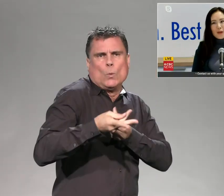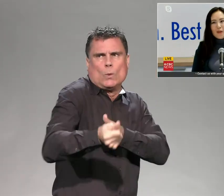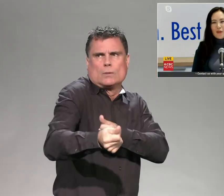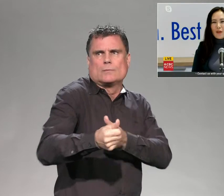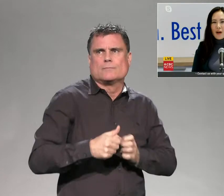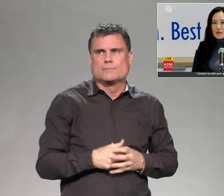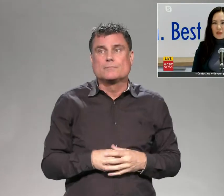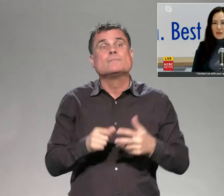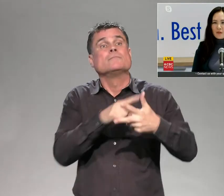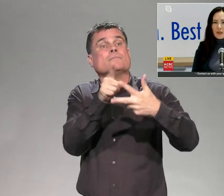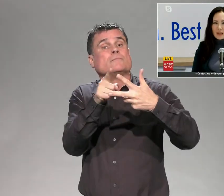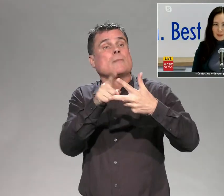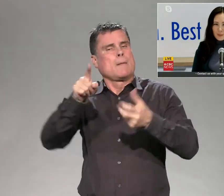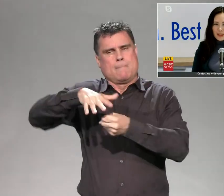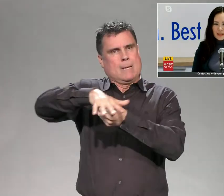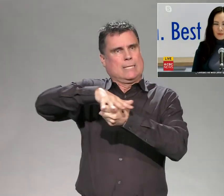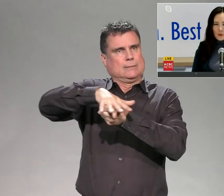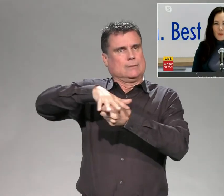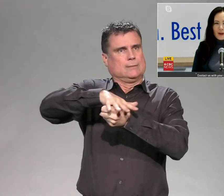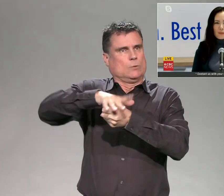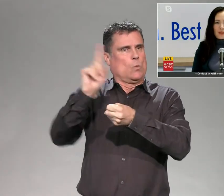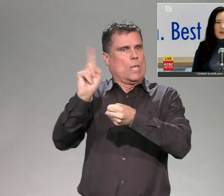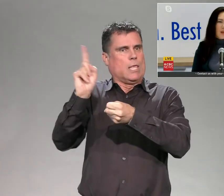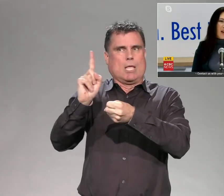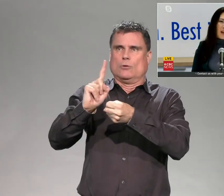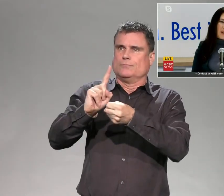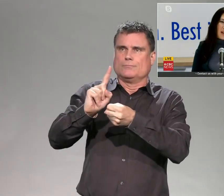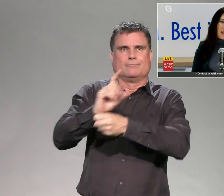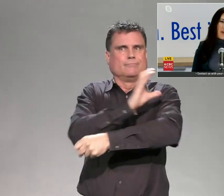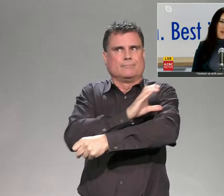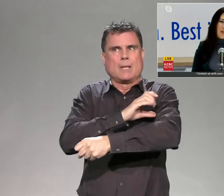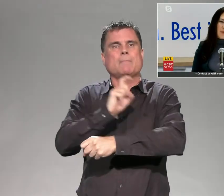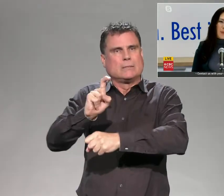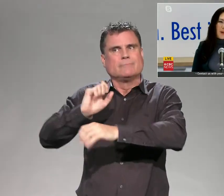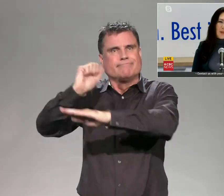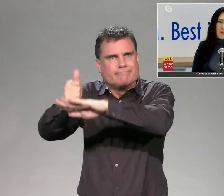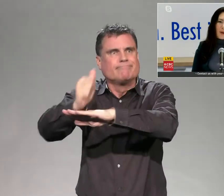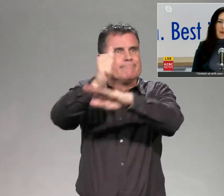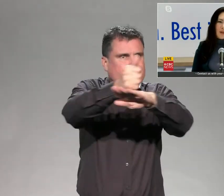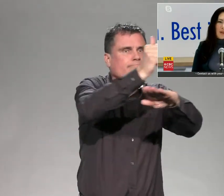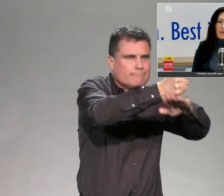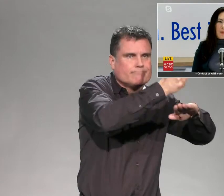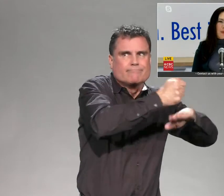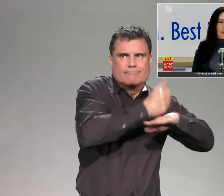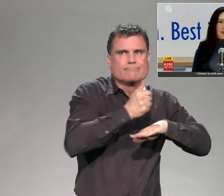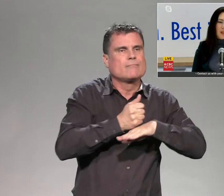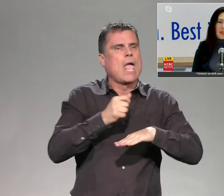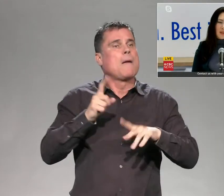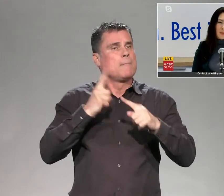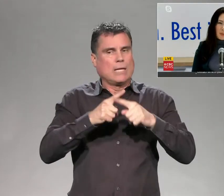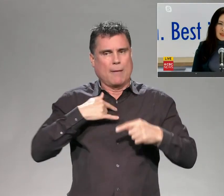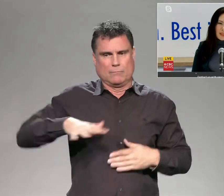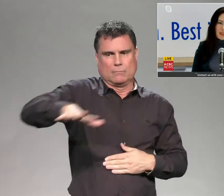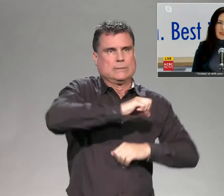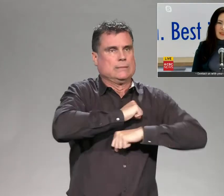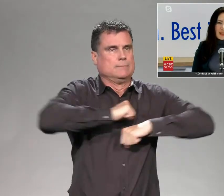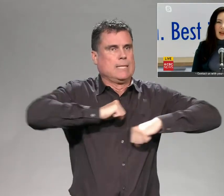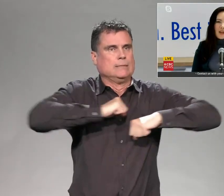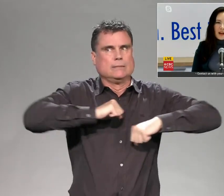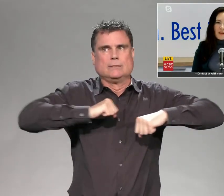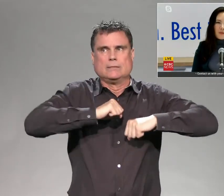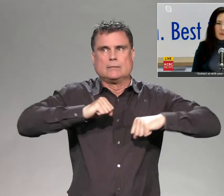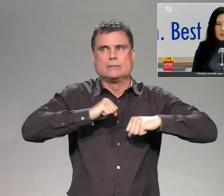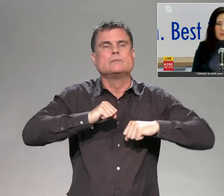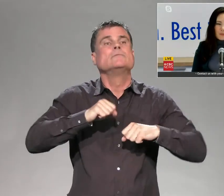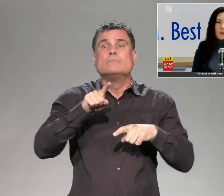So lots of space requirements and lots of positive partnership from communities and businesses